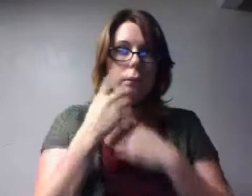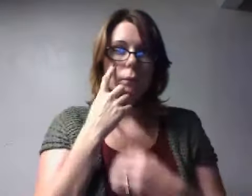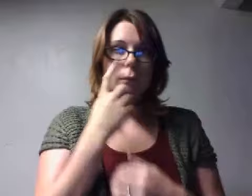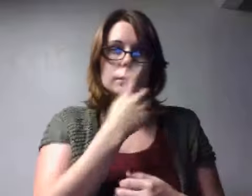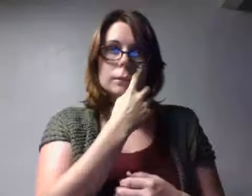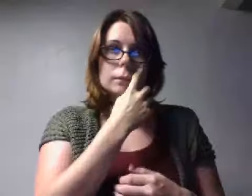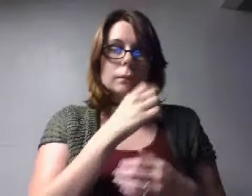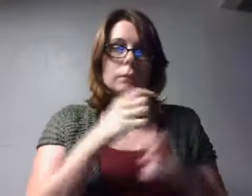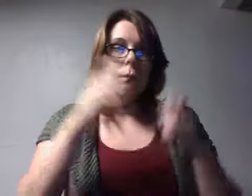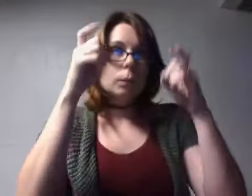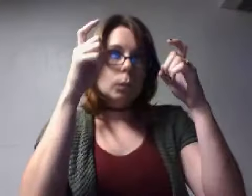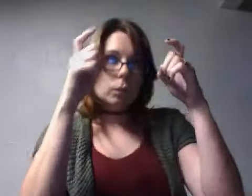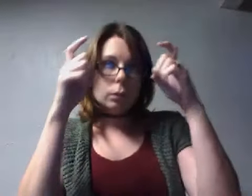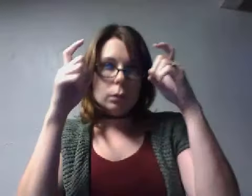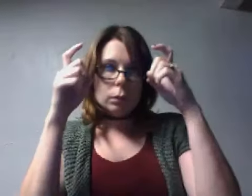can capture that, and that's really what I like.